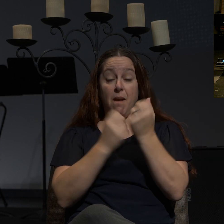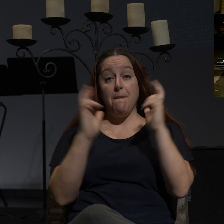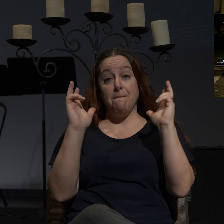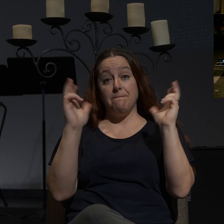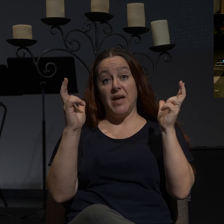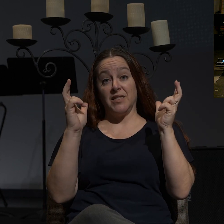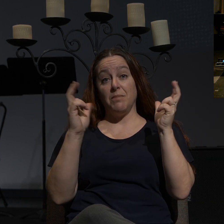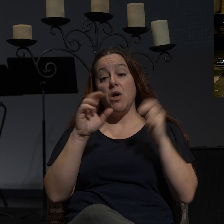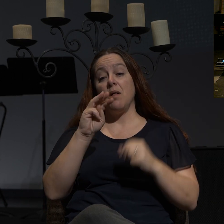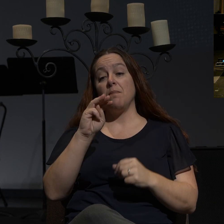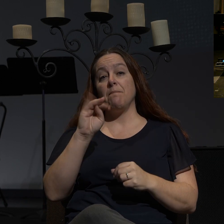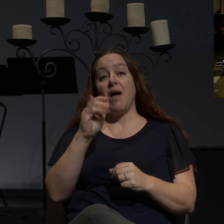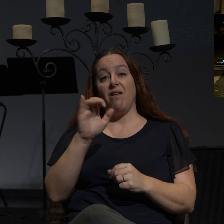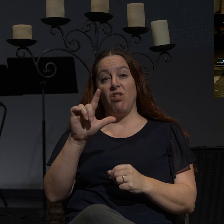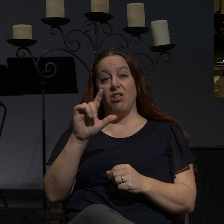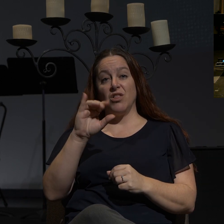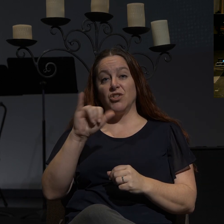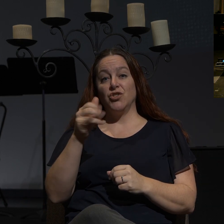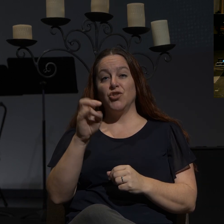basketball player Michael Jordan.